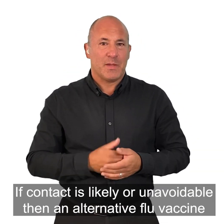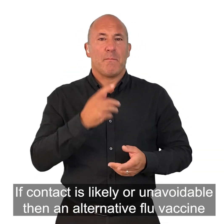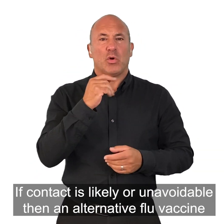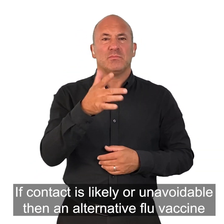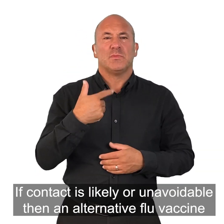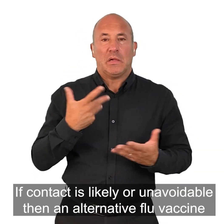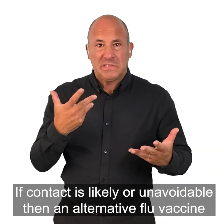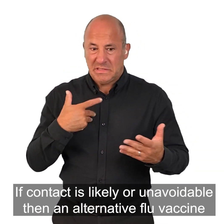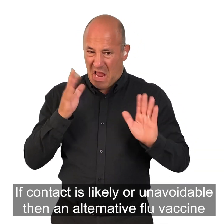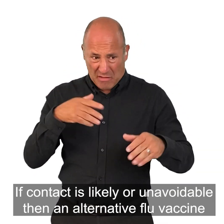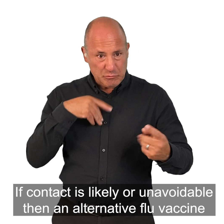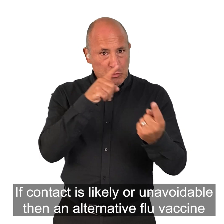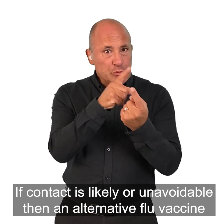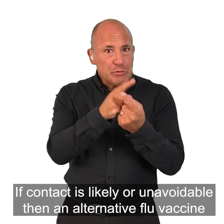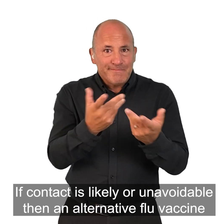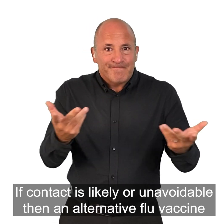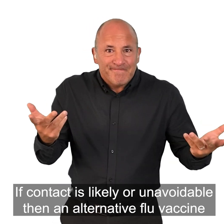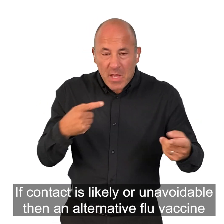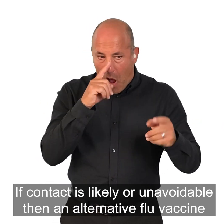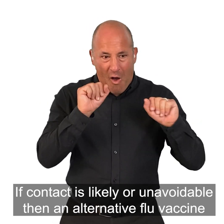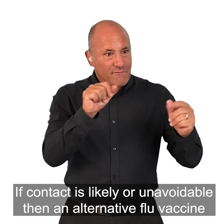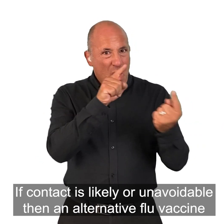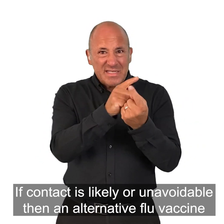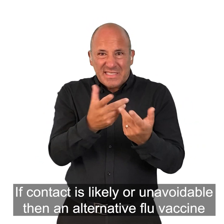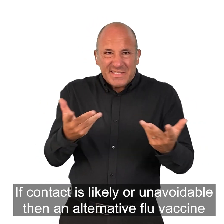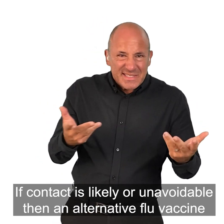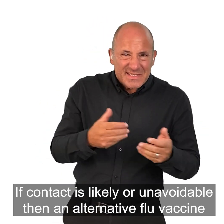If contact is likely or unavoidable, then an alternative flu vaccine